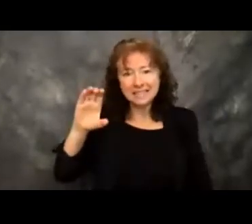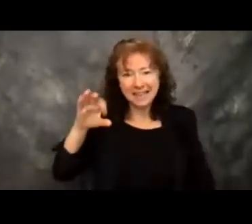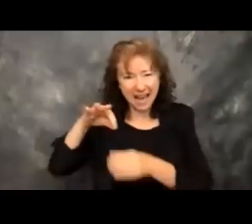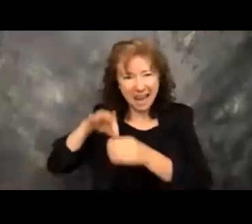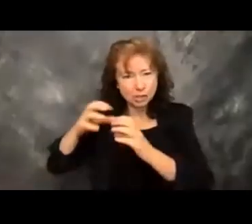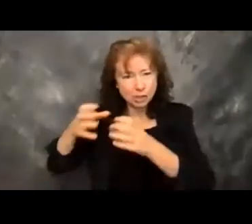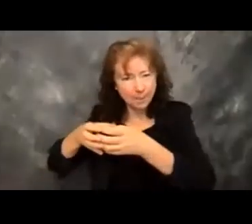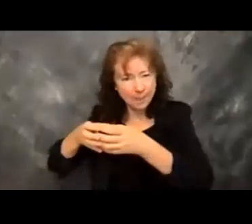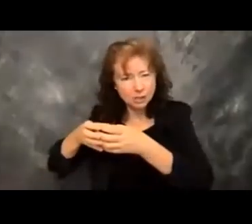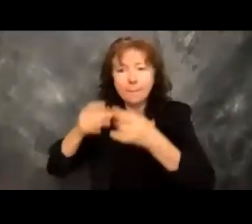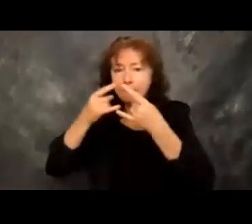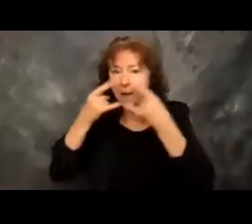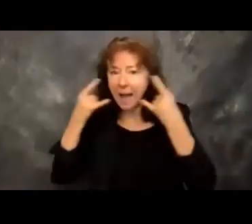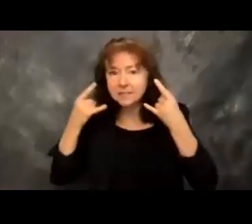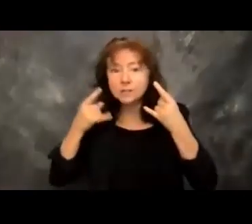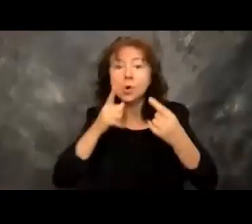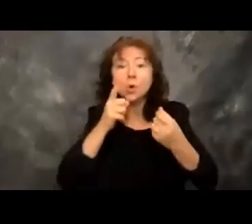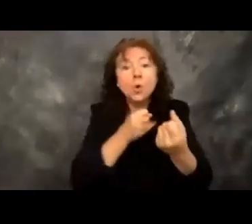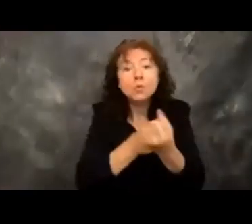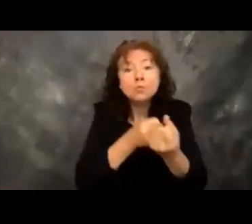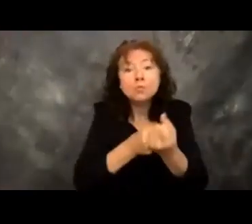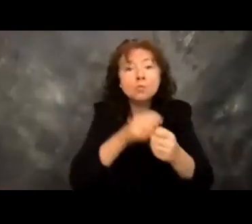guide the process.